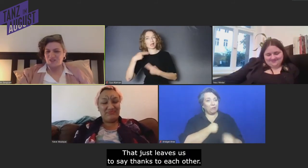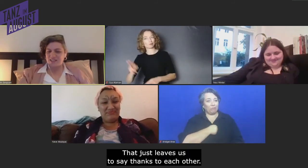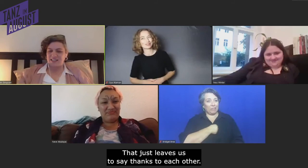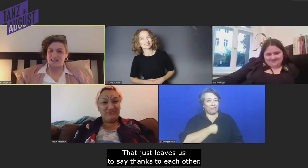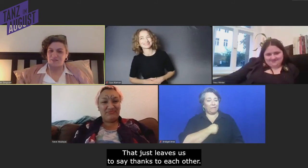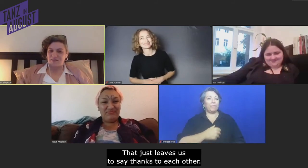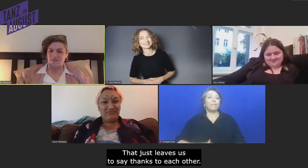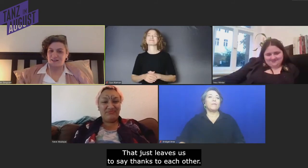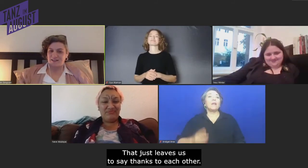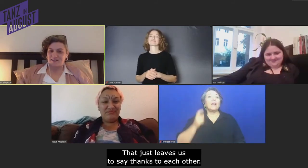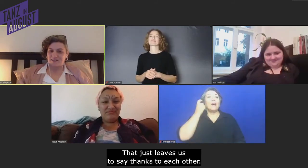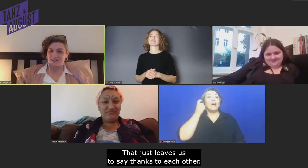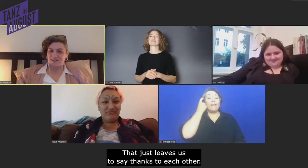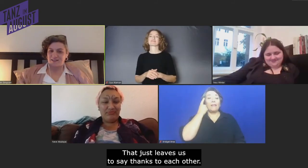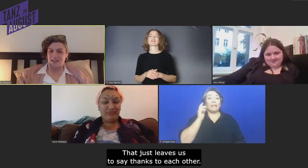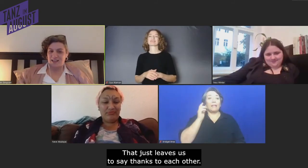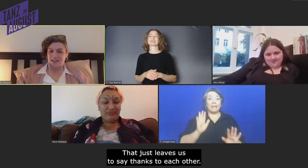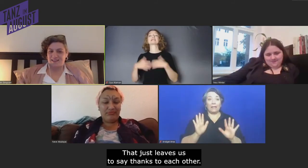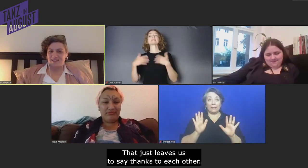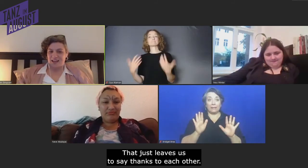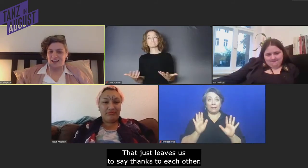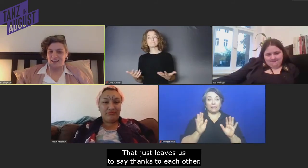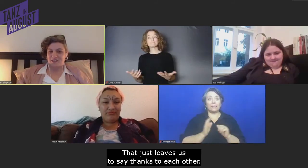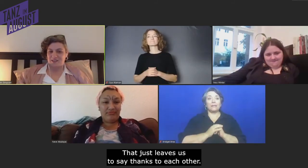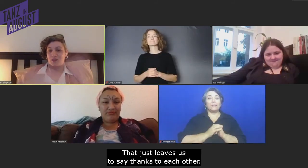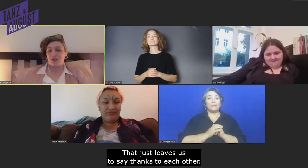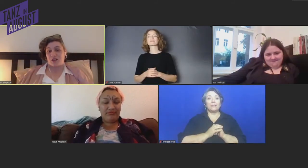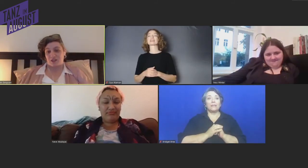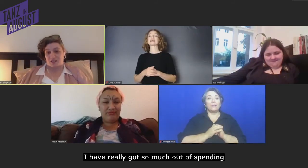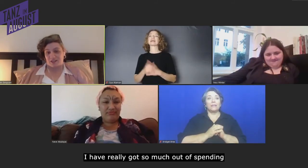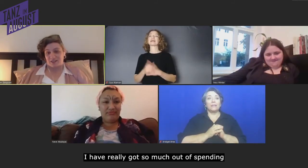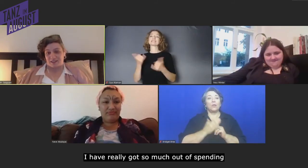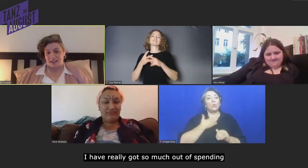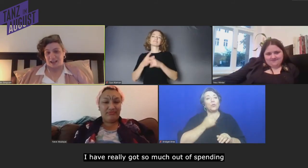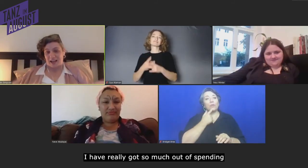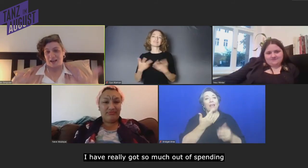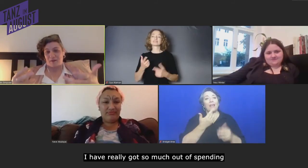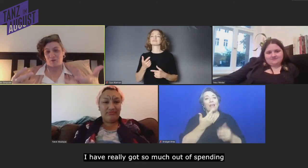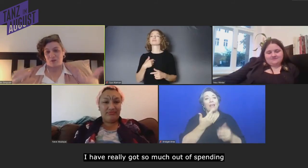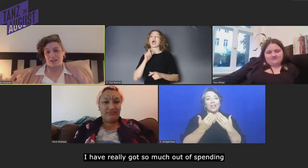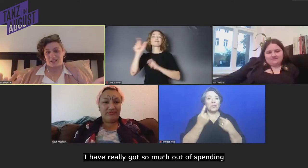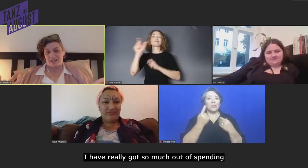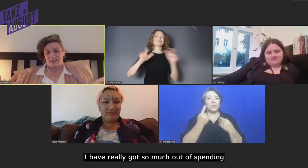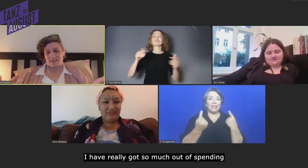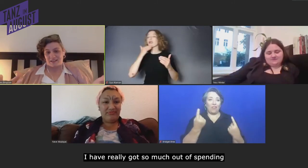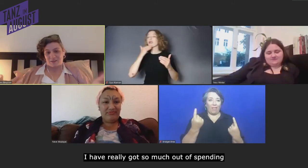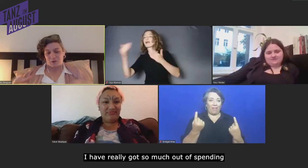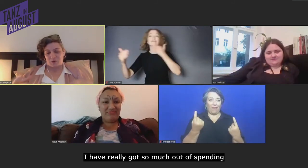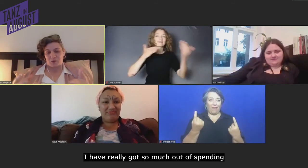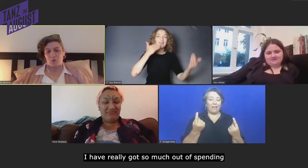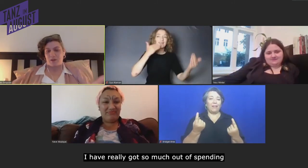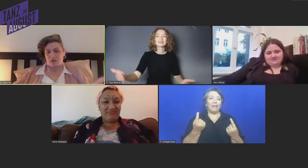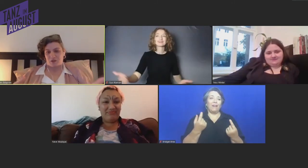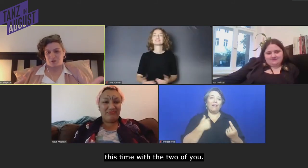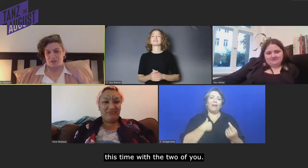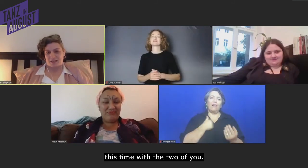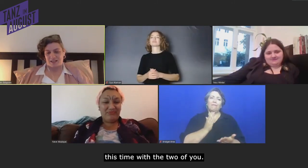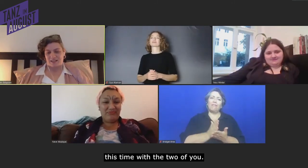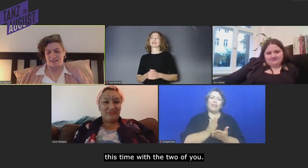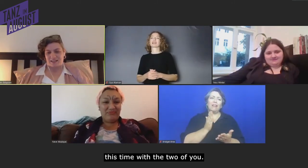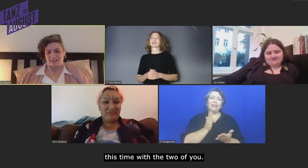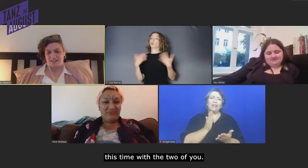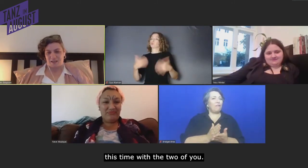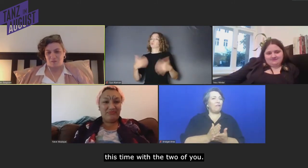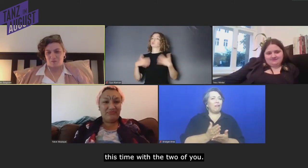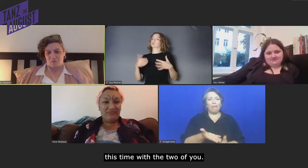just leaves us to say thanks to each other. Like, I have really got so much out of spending